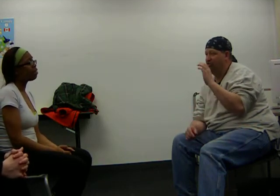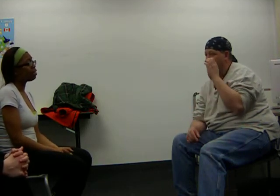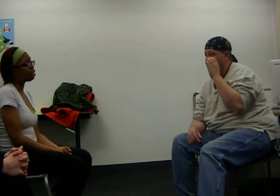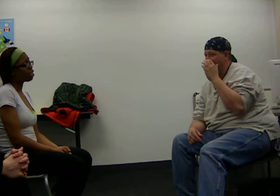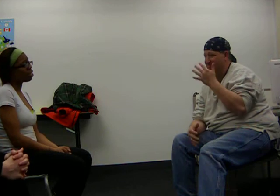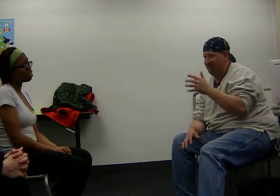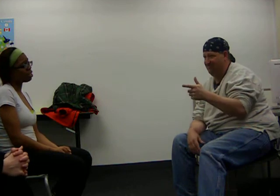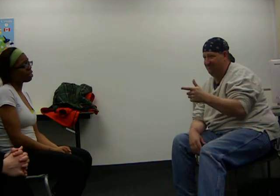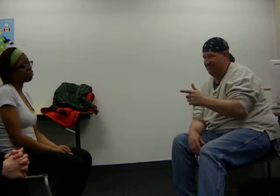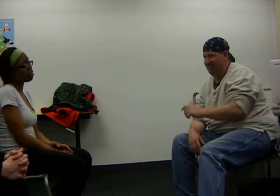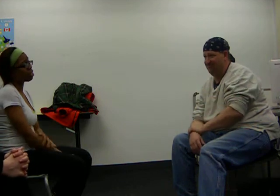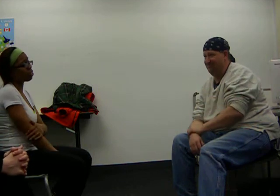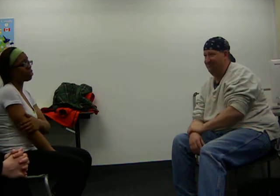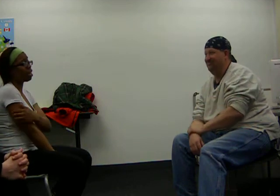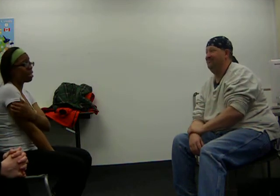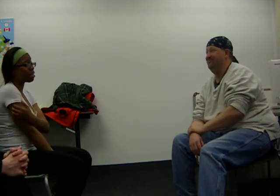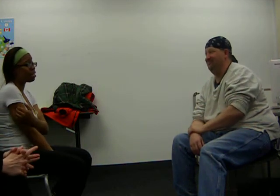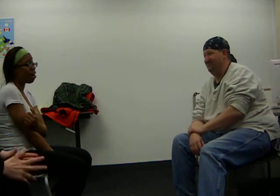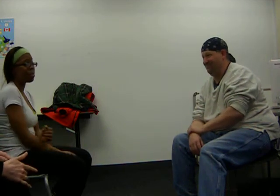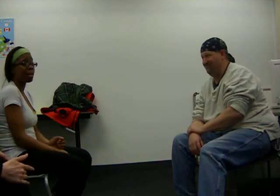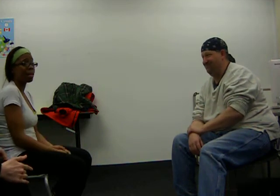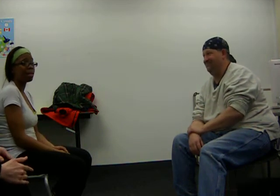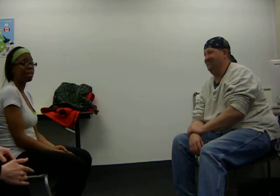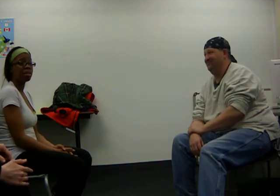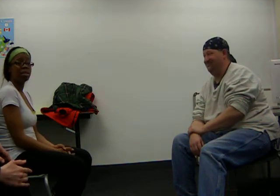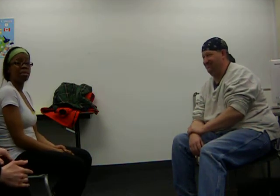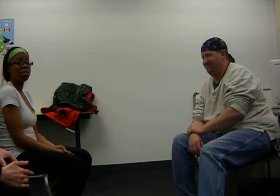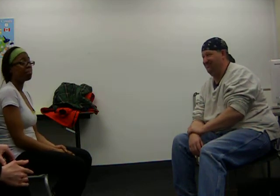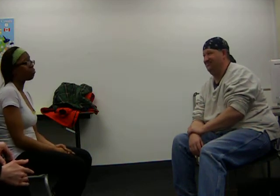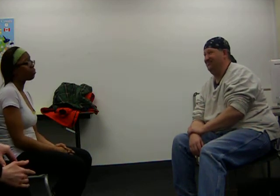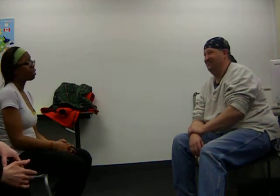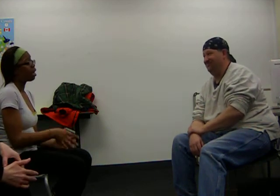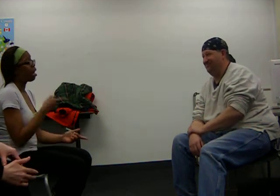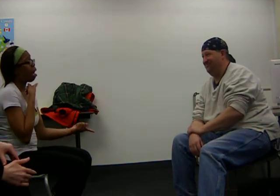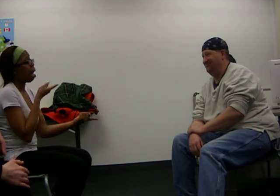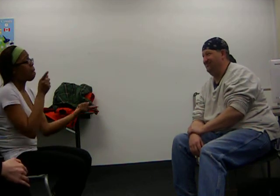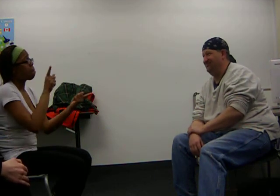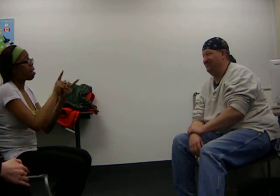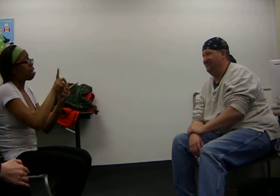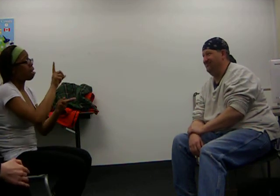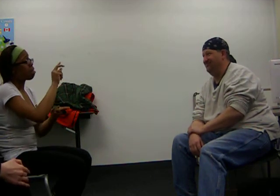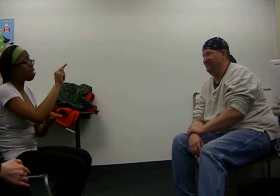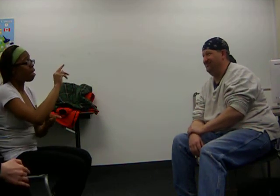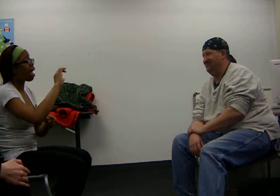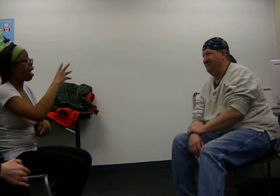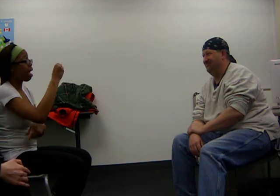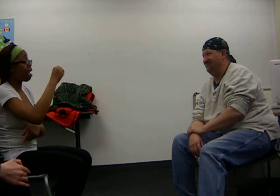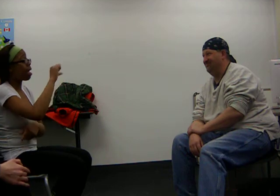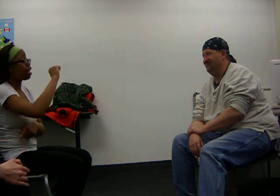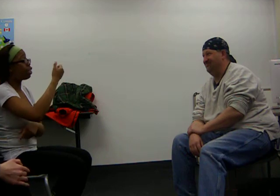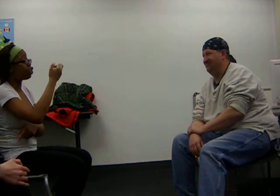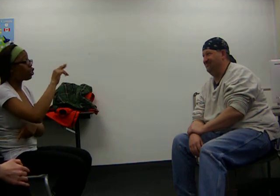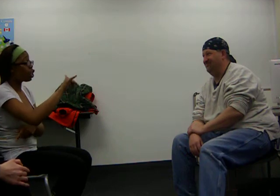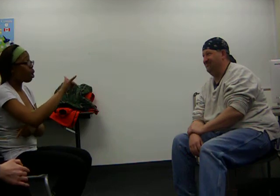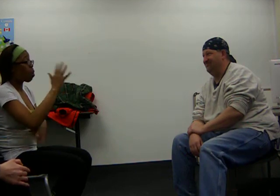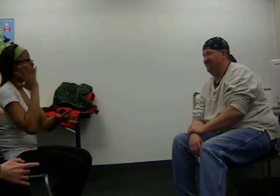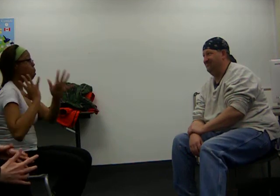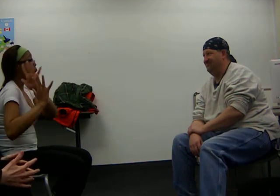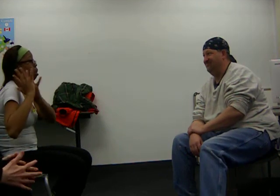Stephen's sister's cousin already? I met Dan and Sherry, yeah, a while ago, because I met Steve back in